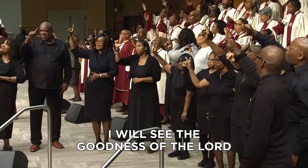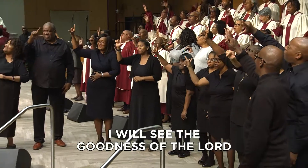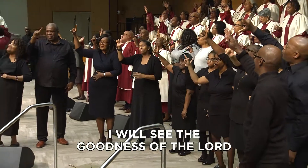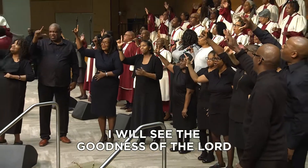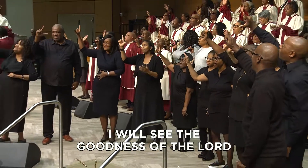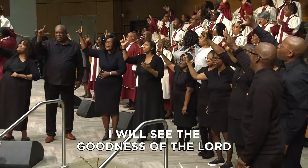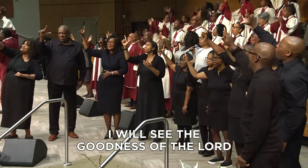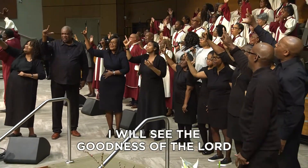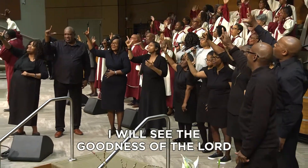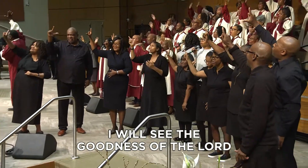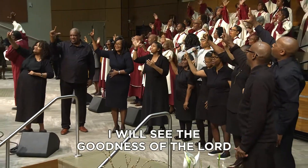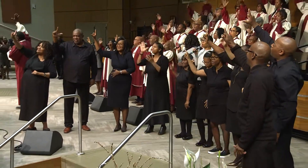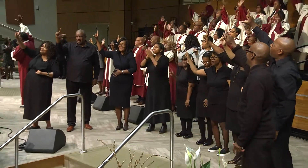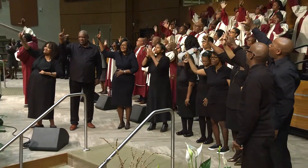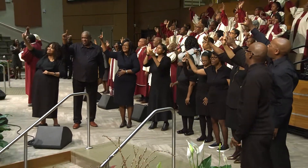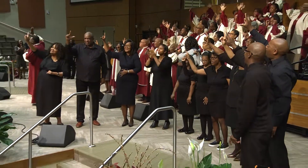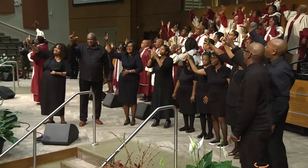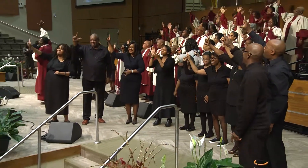Come on and give him praise in here.